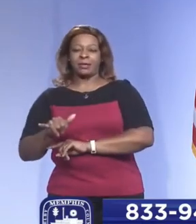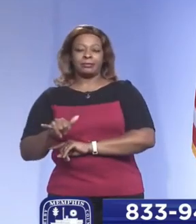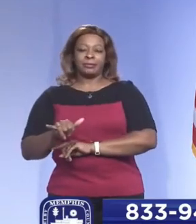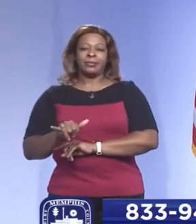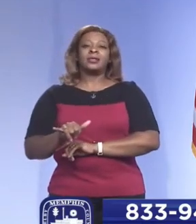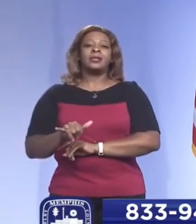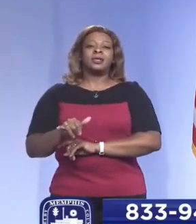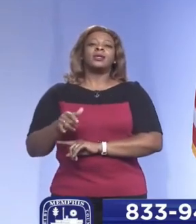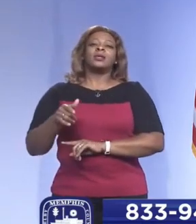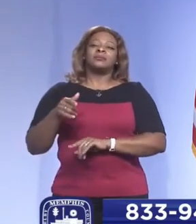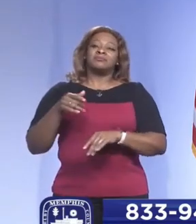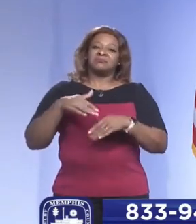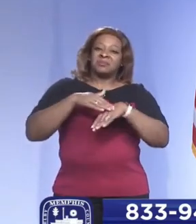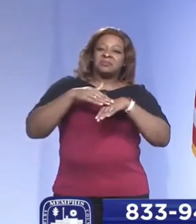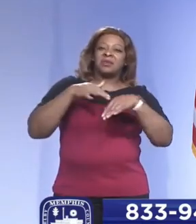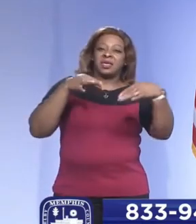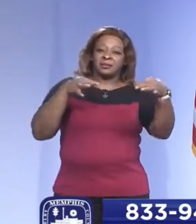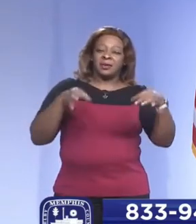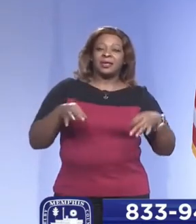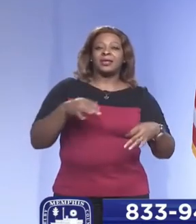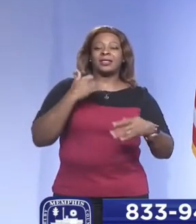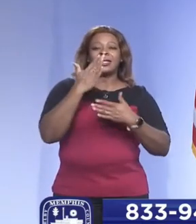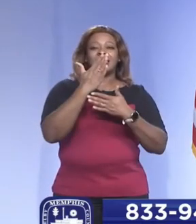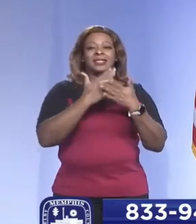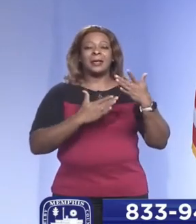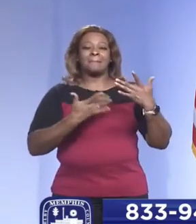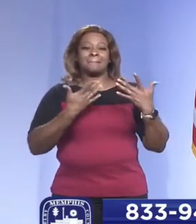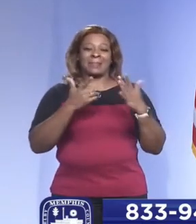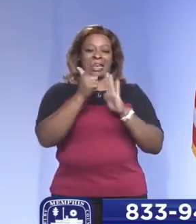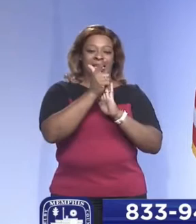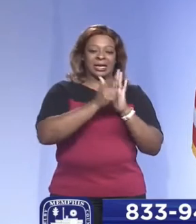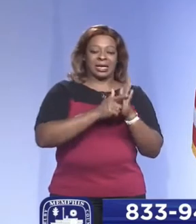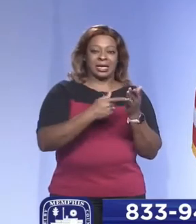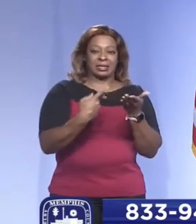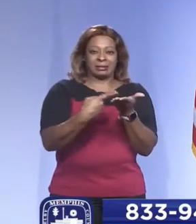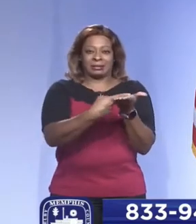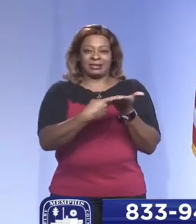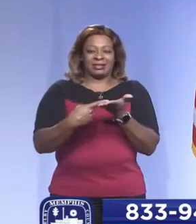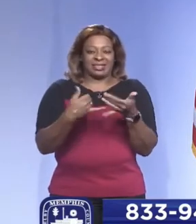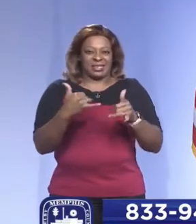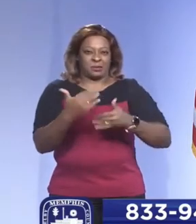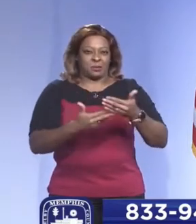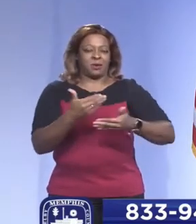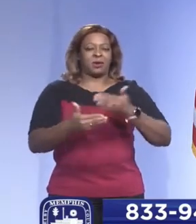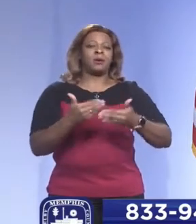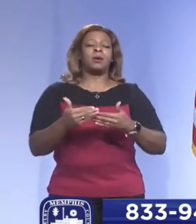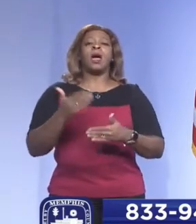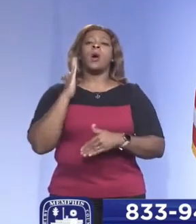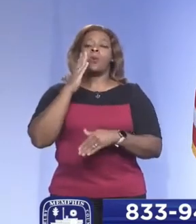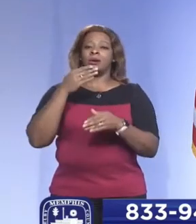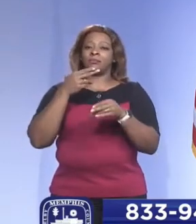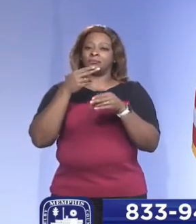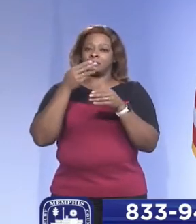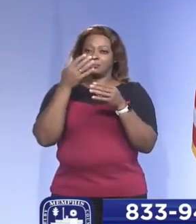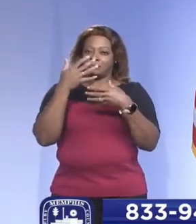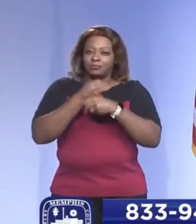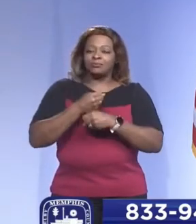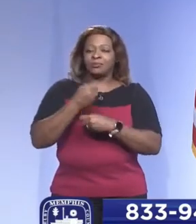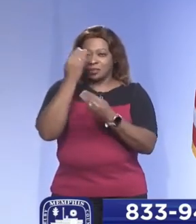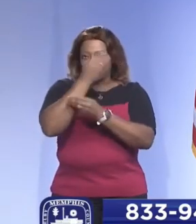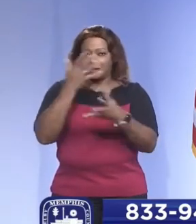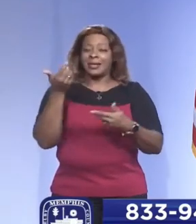that because of some pending litigation. I would only say that